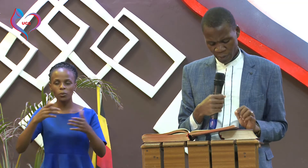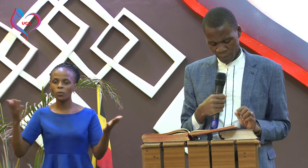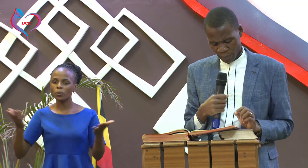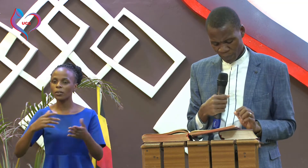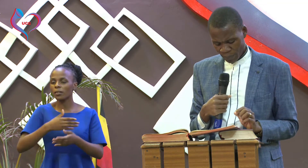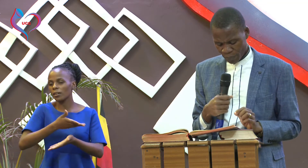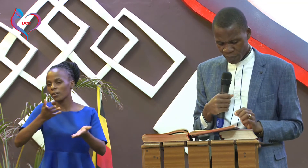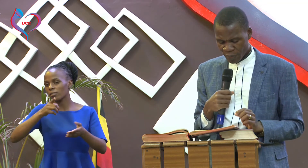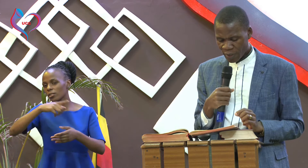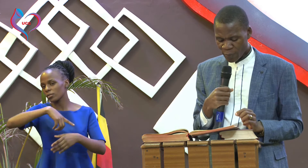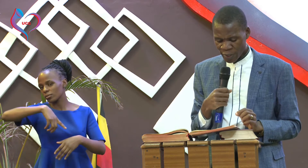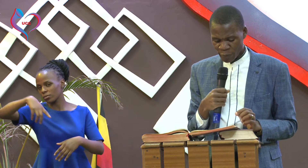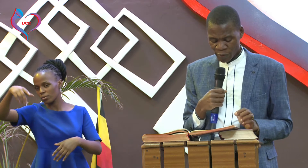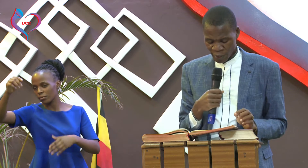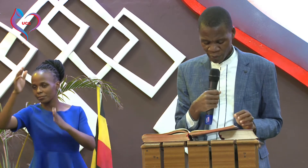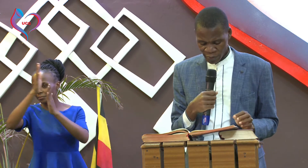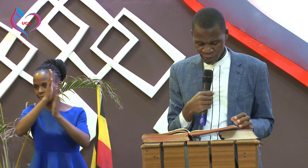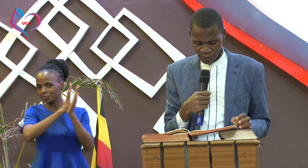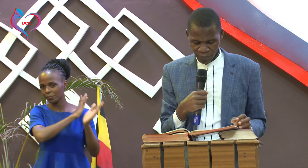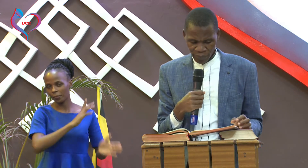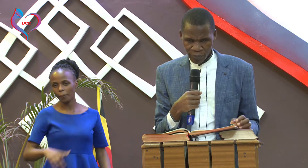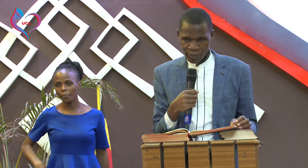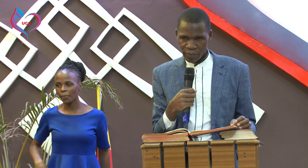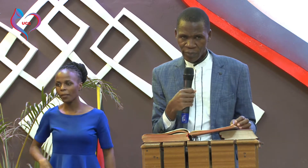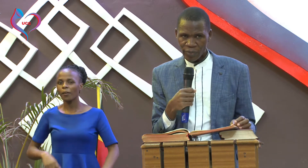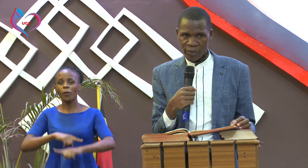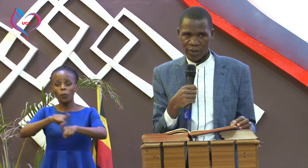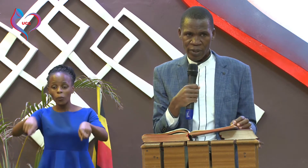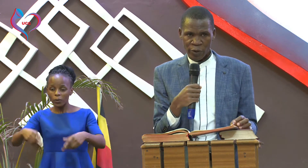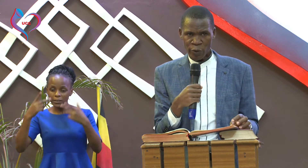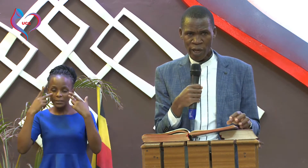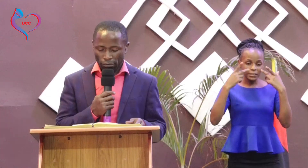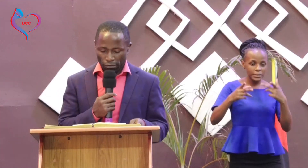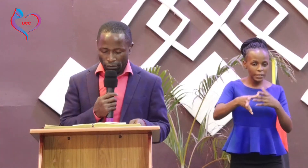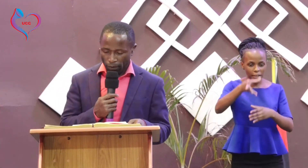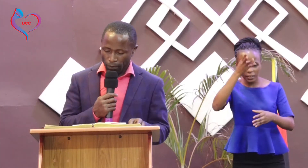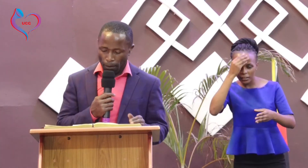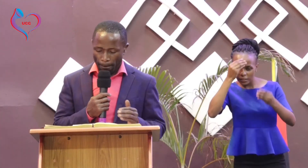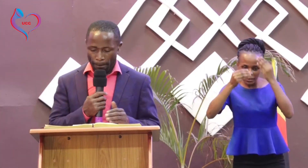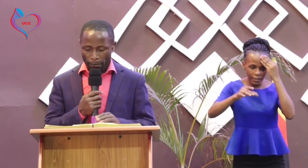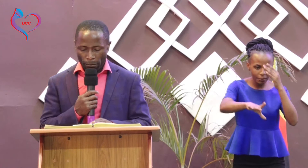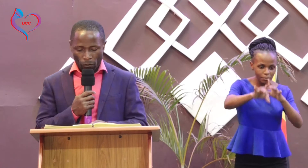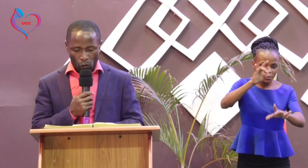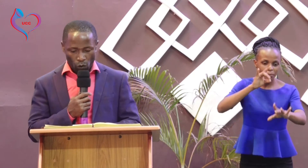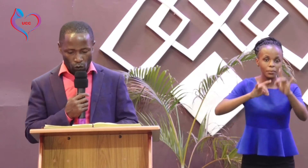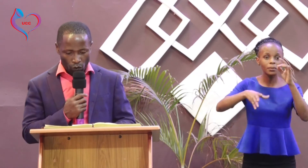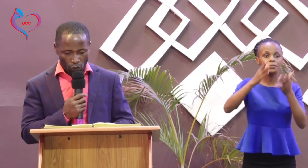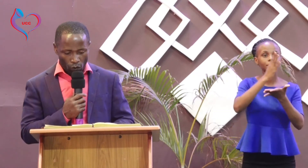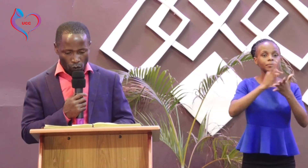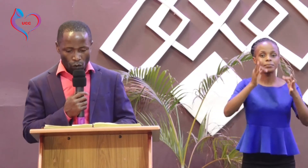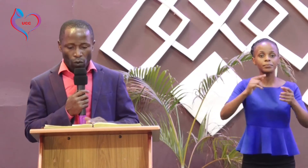yonna. Mukama yeebazibwe. Praise be to the Lord. We begin to pick lessons. Tutandika okubaako ne bye tuyiga